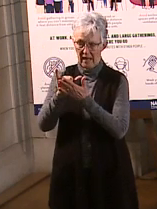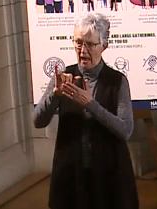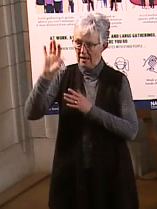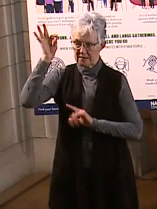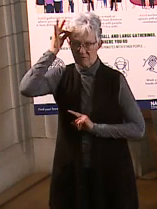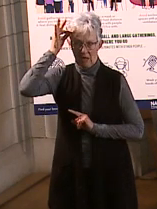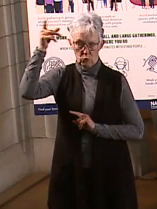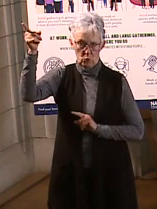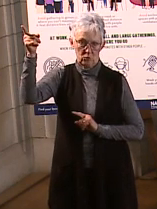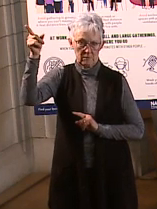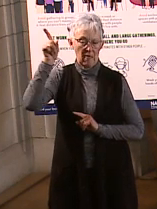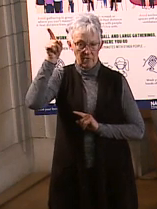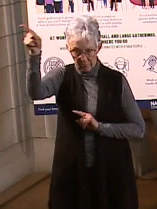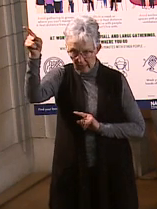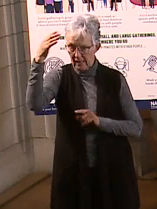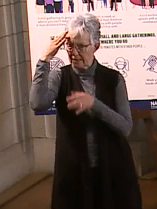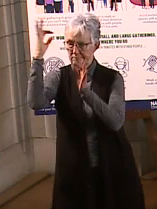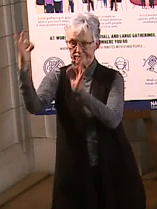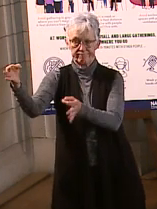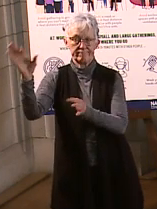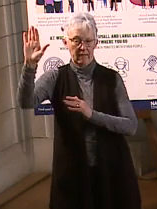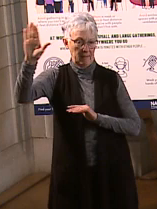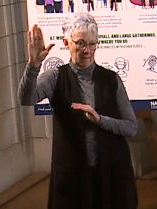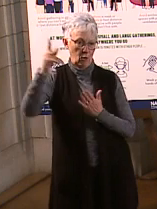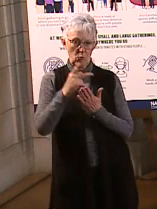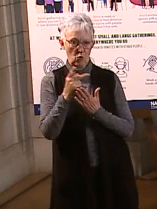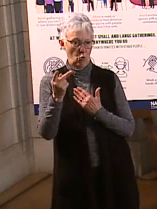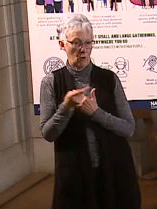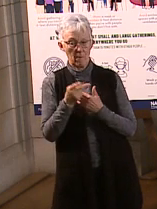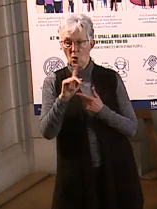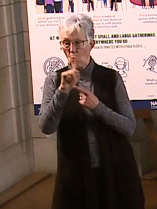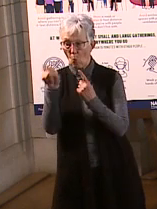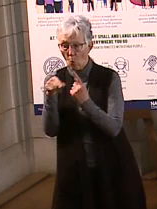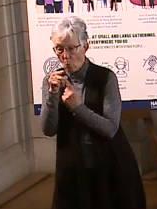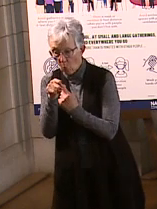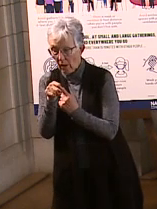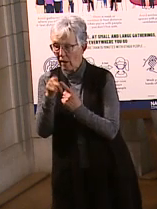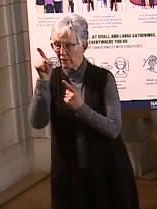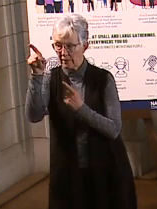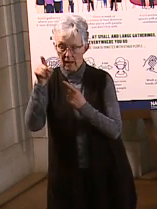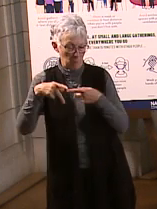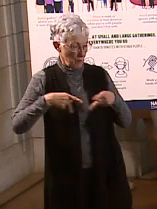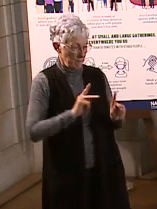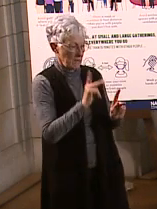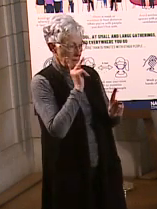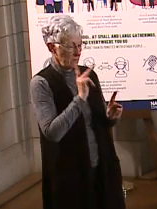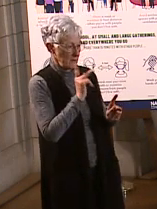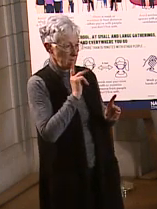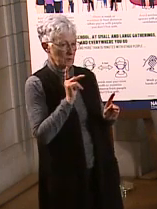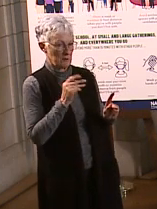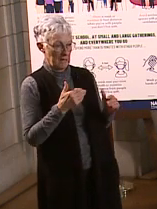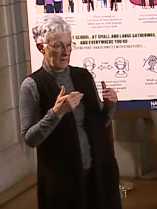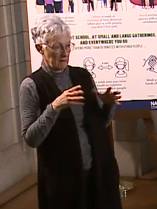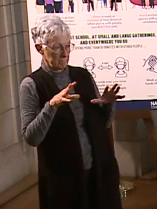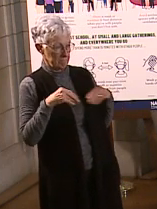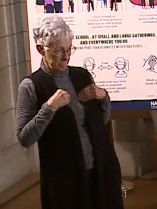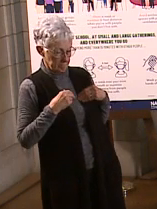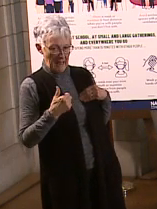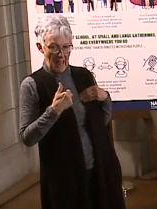set those programs with regard to when those visitations can come, and we, the state, don't have